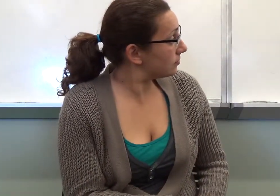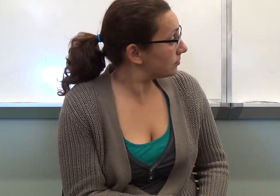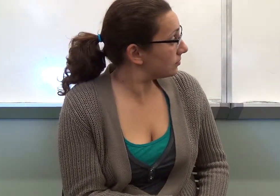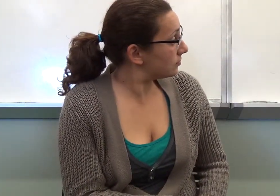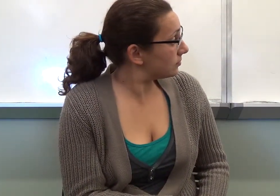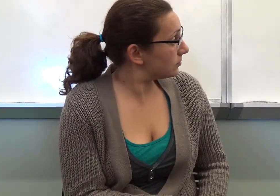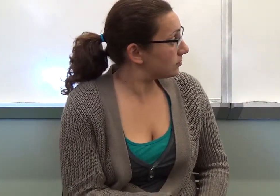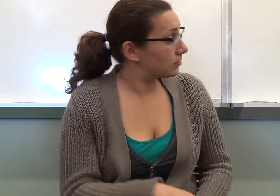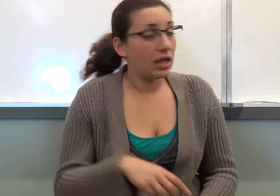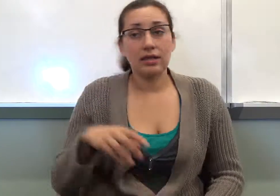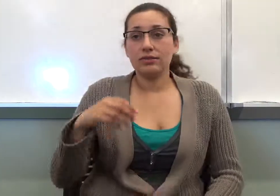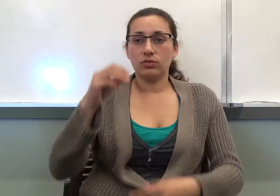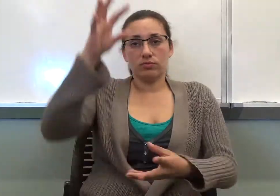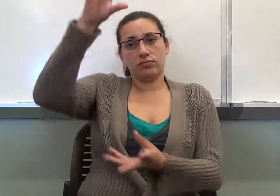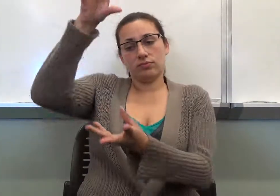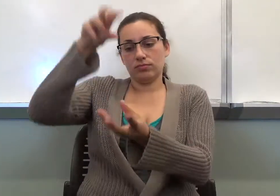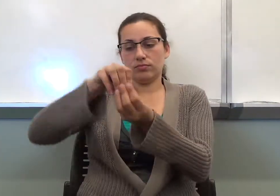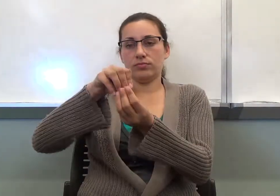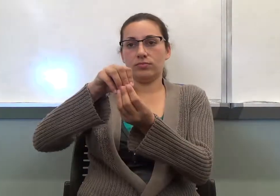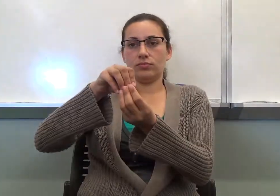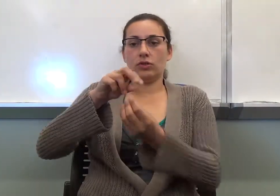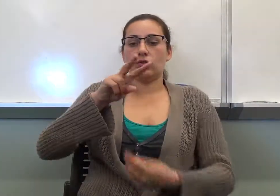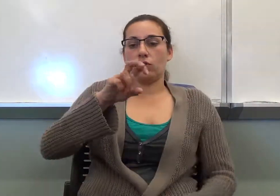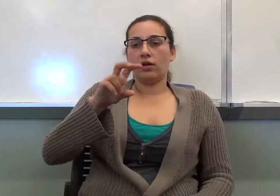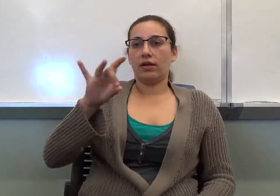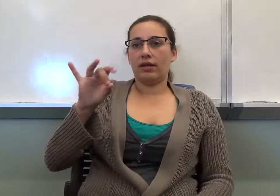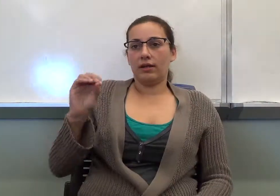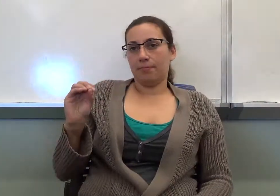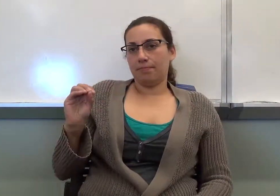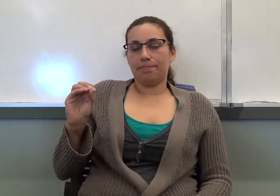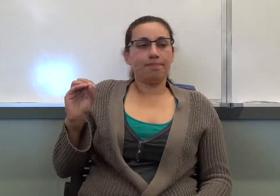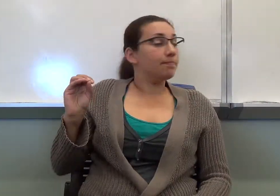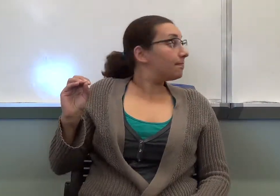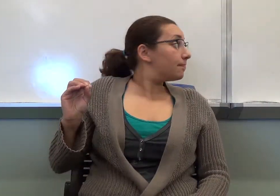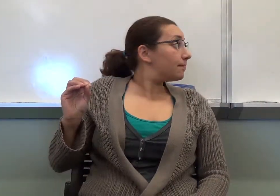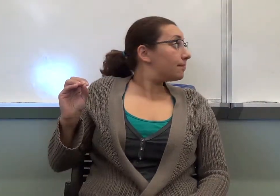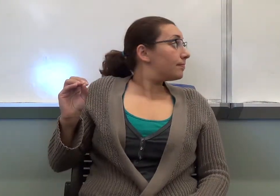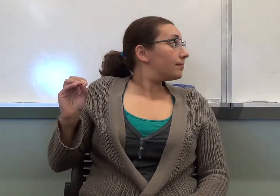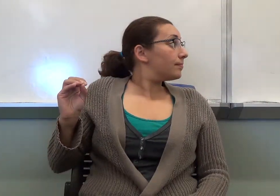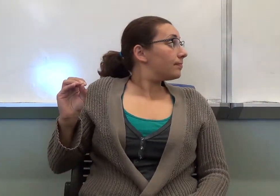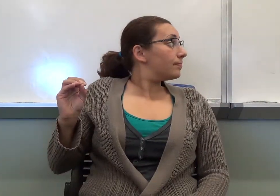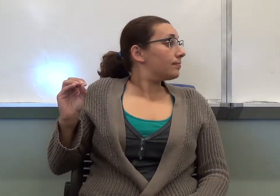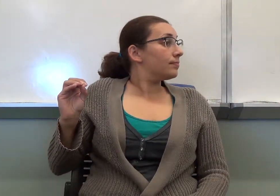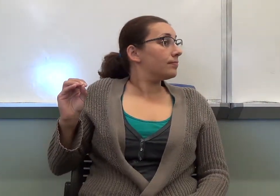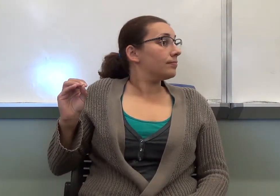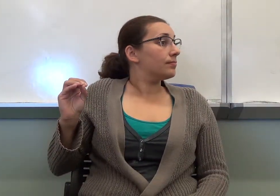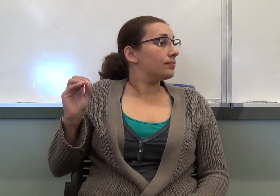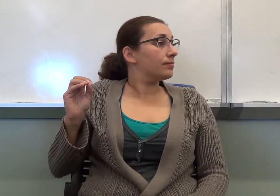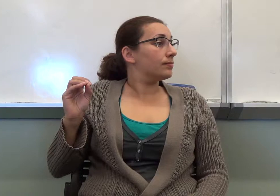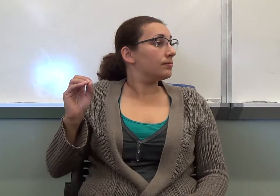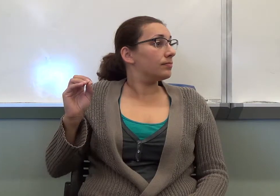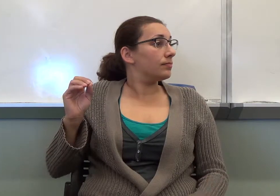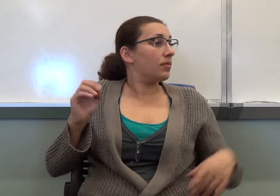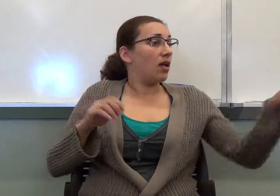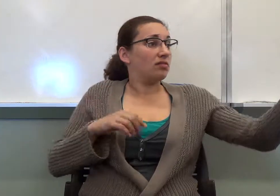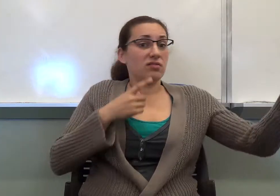is 280. Oh, so we don't even need to know those measurements. Sorry? We don't even know those measurements. We don't need to know